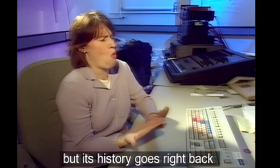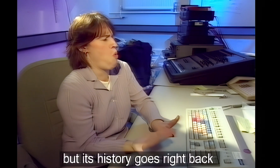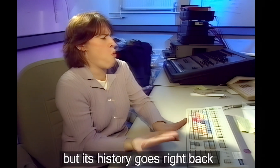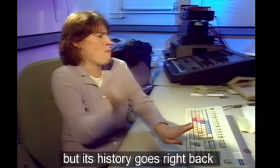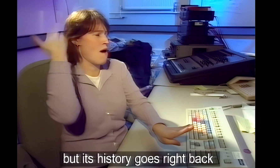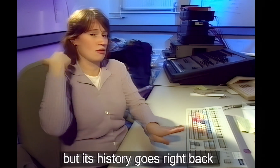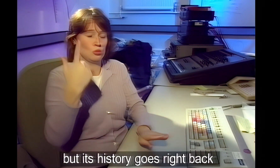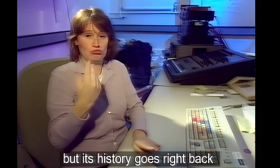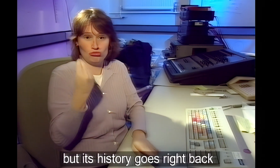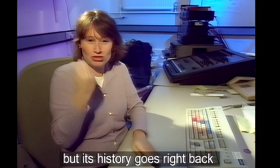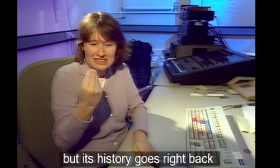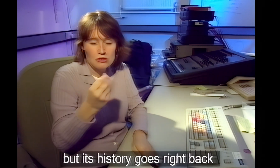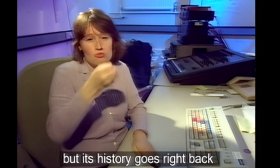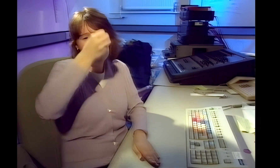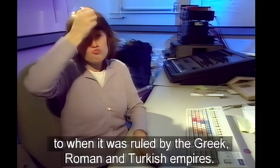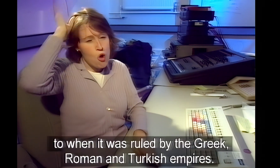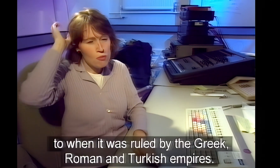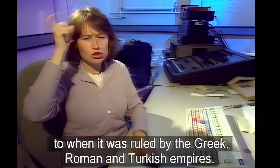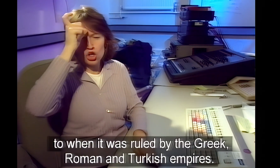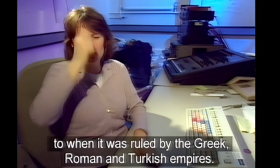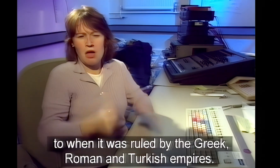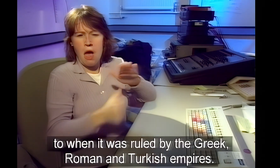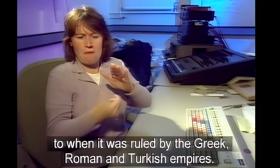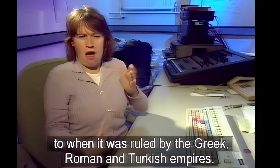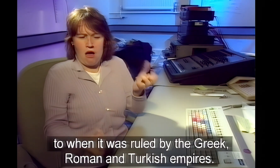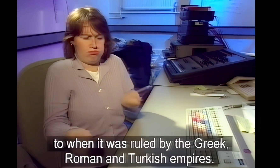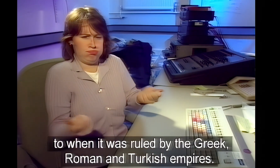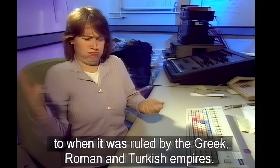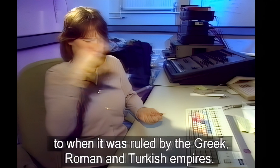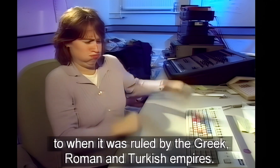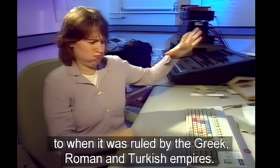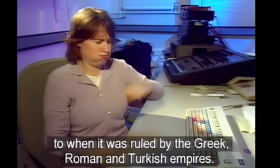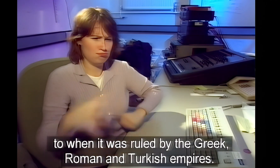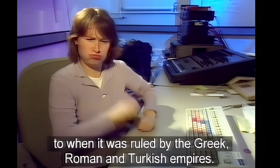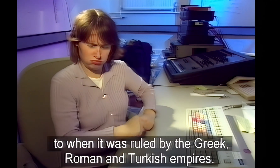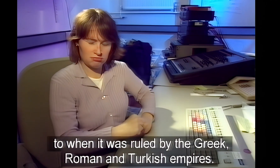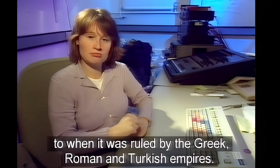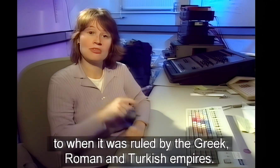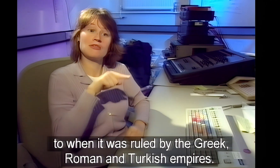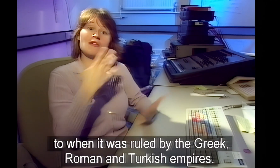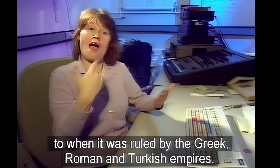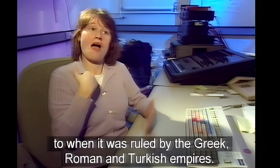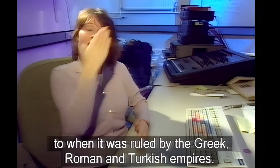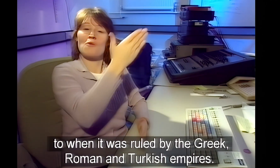1917, but its history goes right back to when it was ruled by the Greek, Roman and Turkish empires.